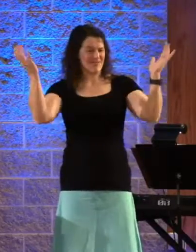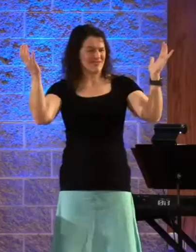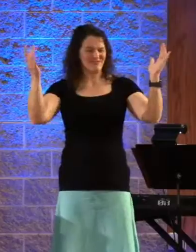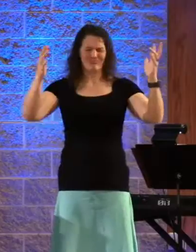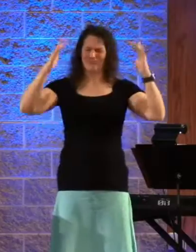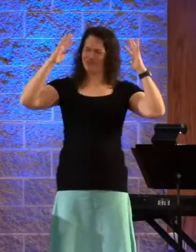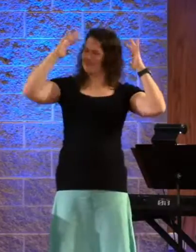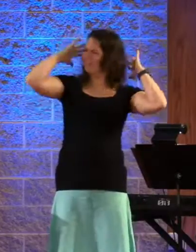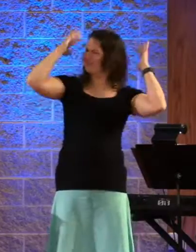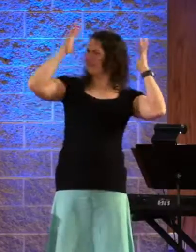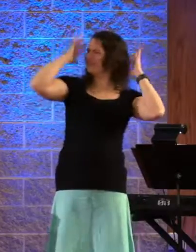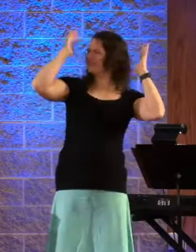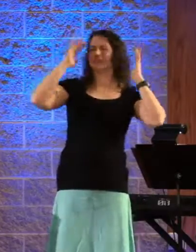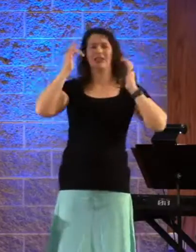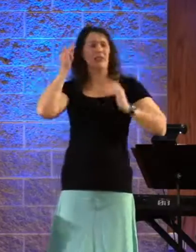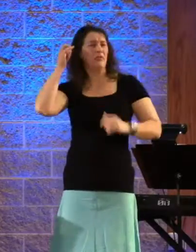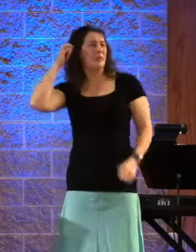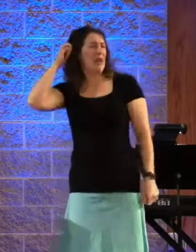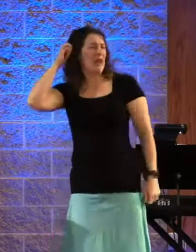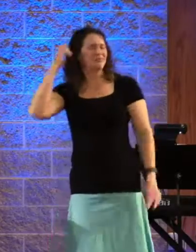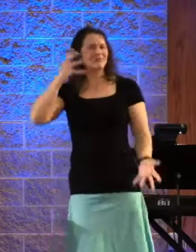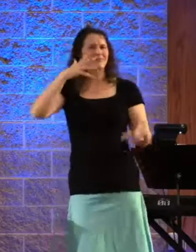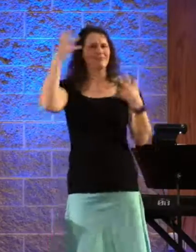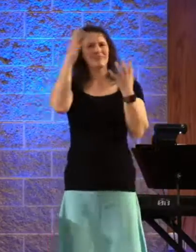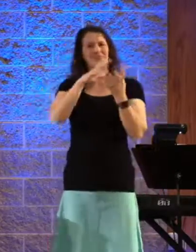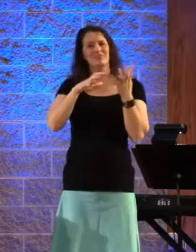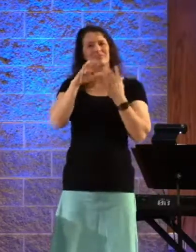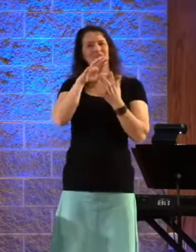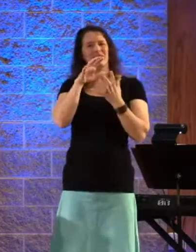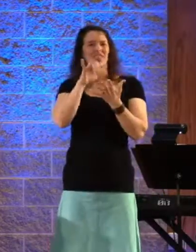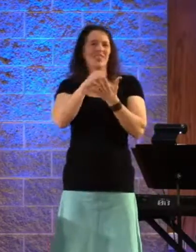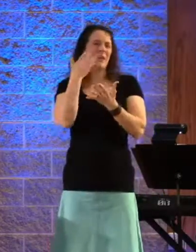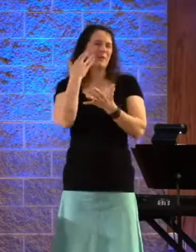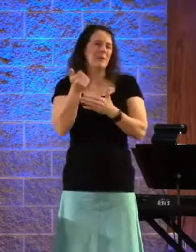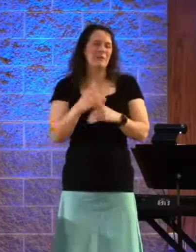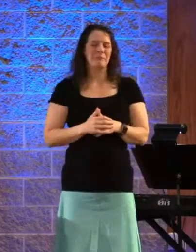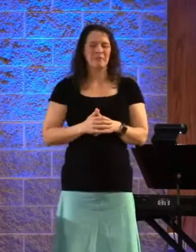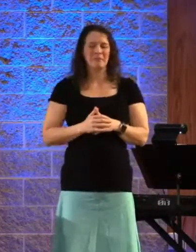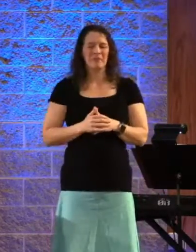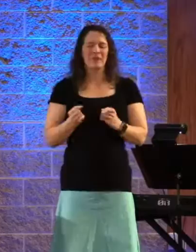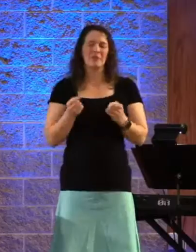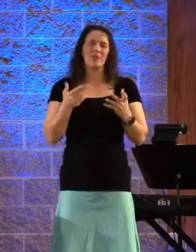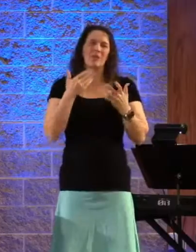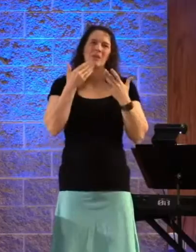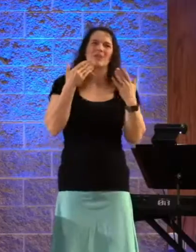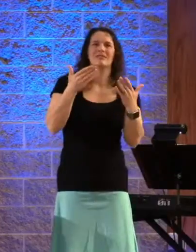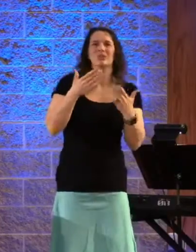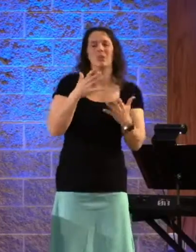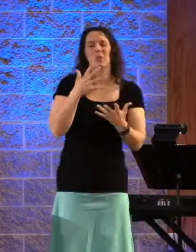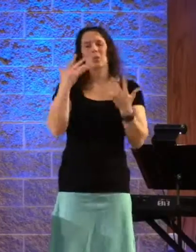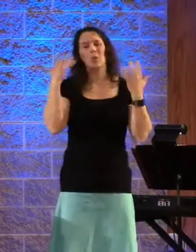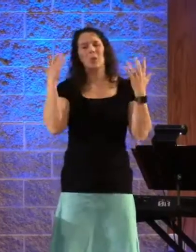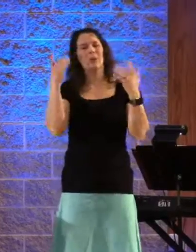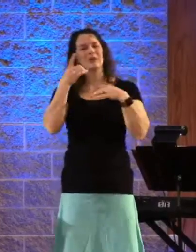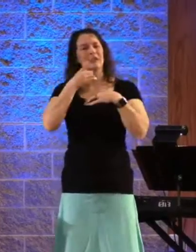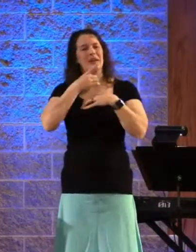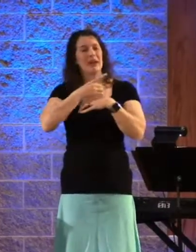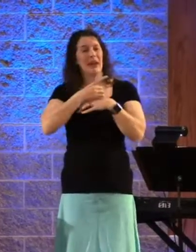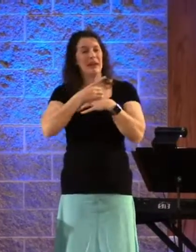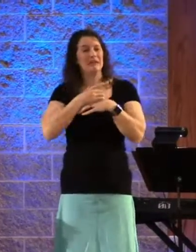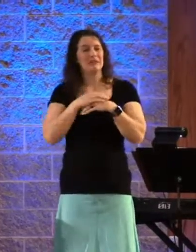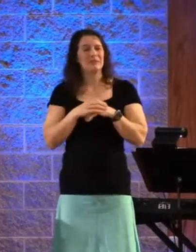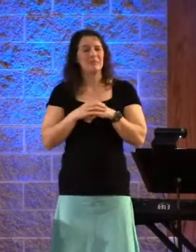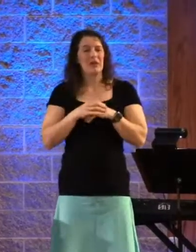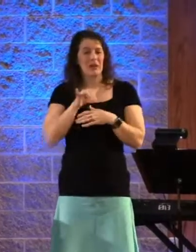so grateful for these warmer days that we're getting. And I went out yesterday and tried to do a little golfing, believe it or not. And I'm not a very